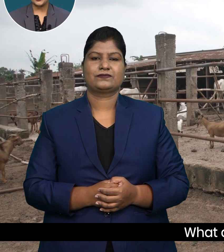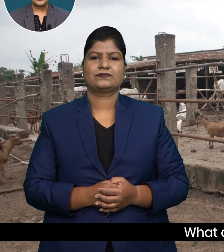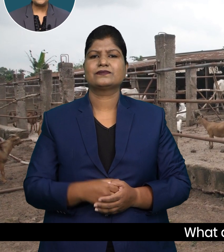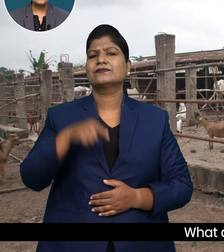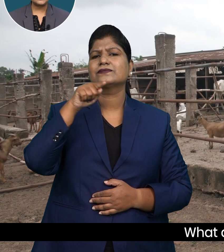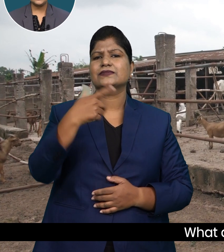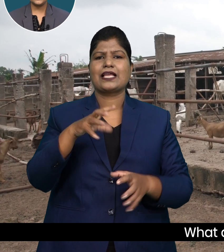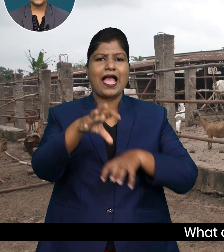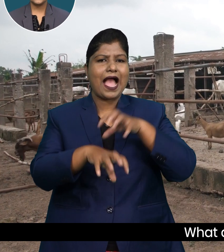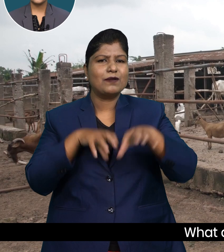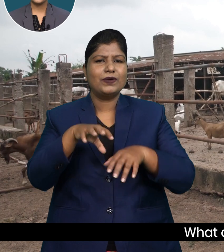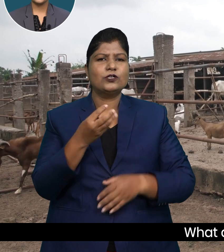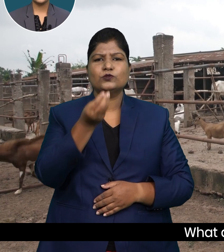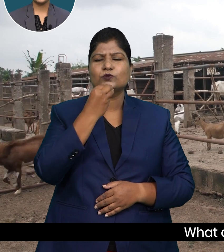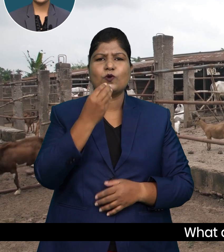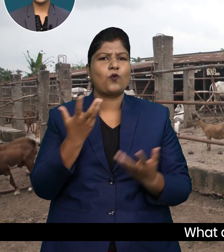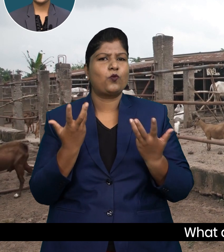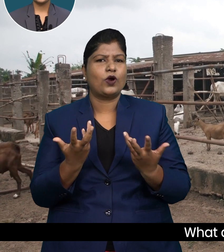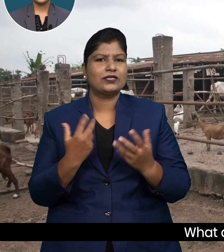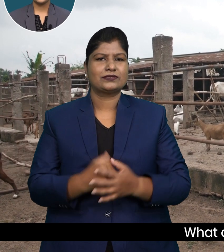What do animals eat?